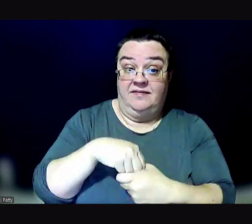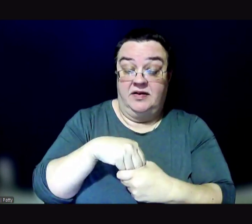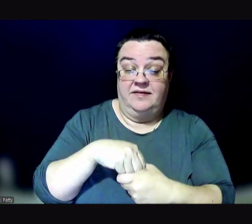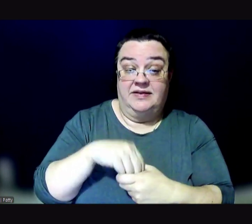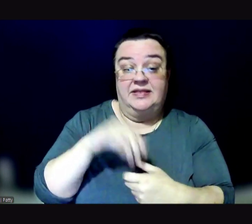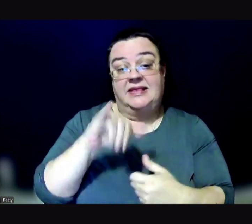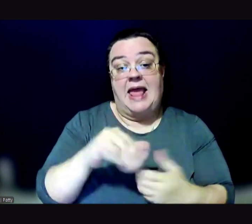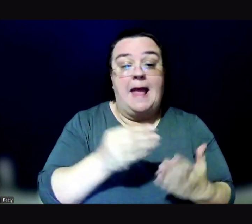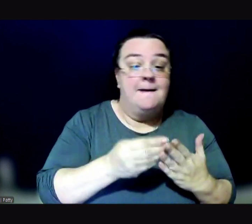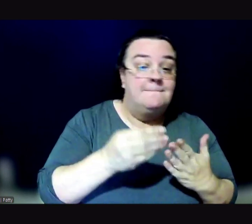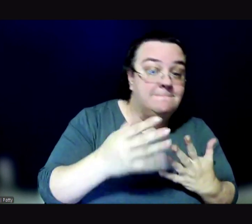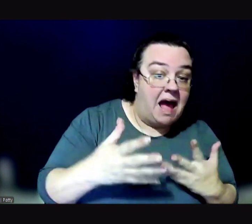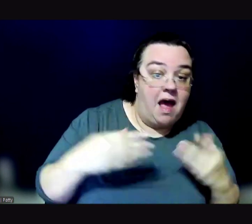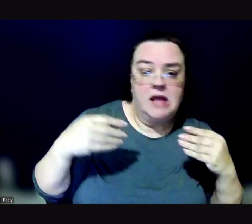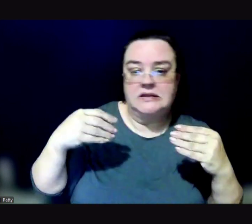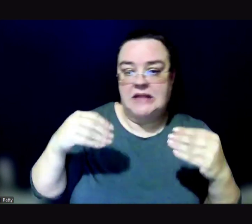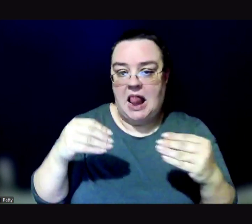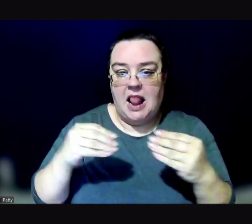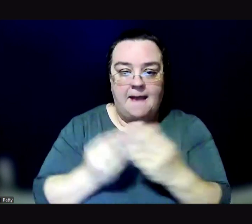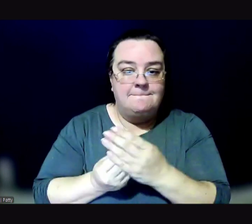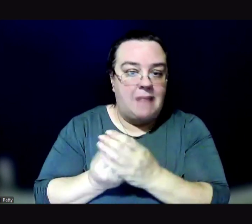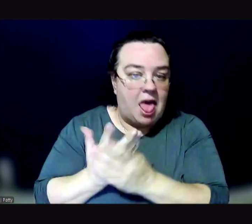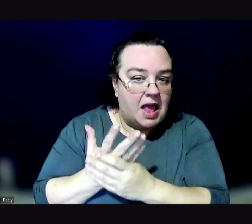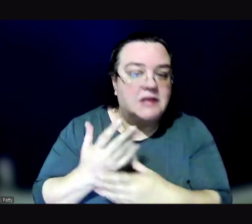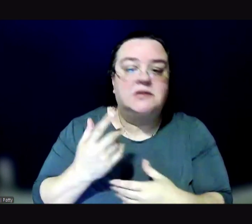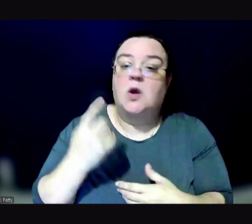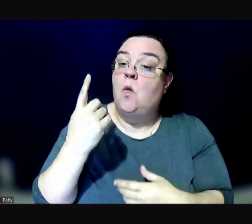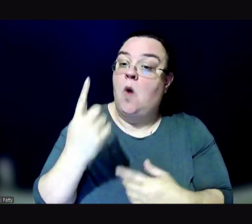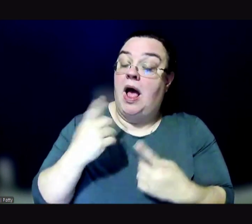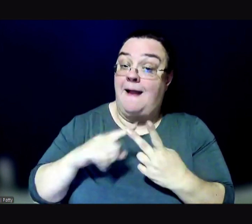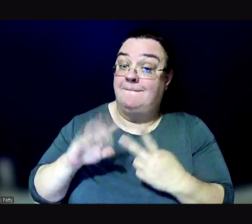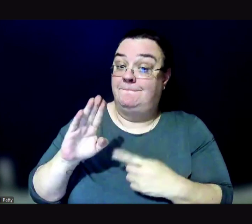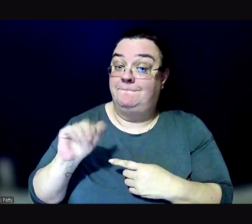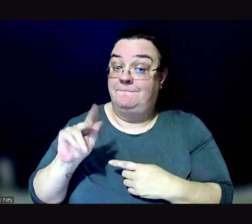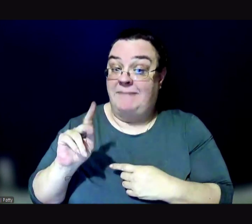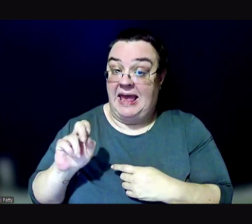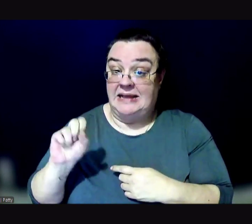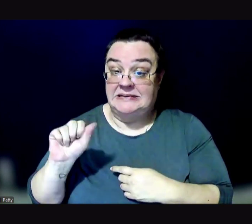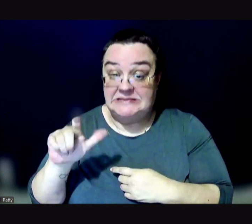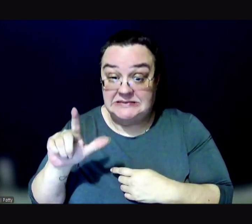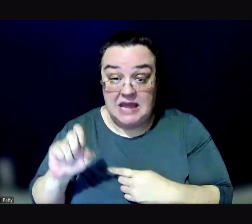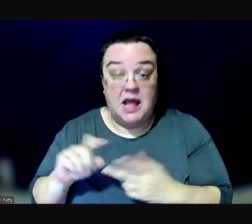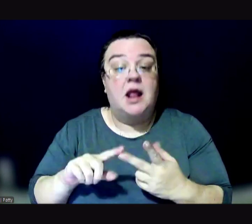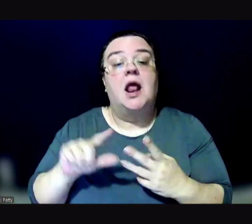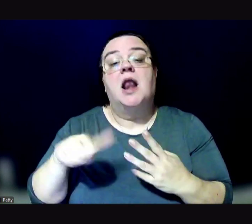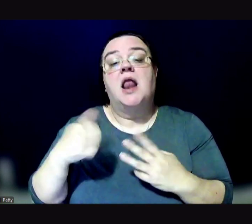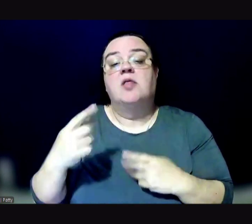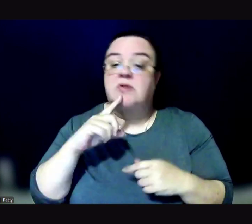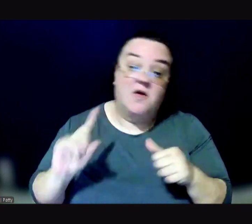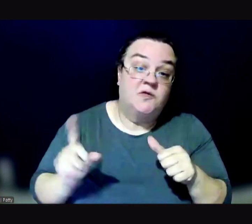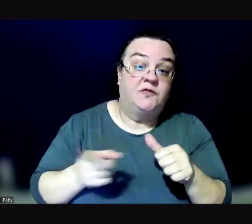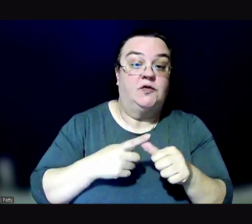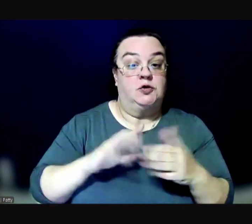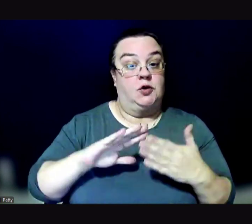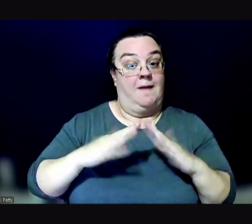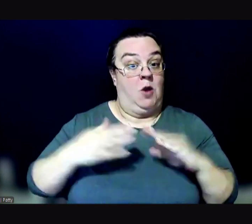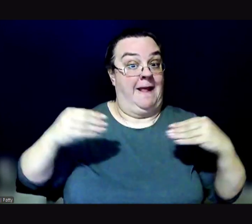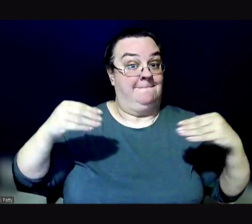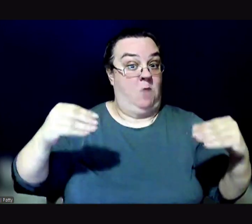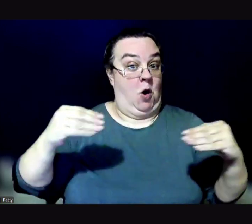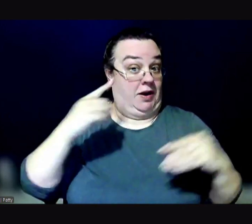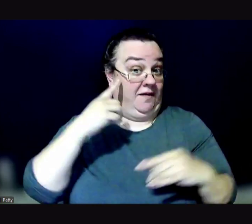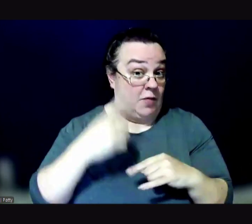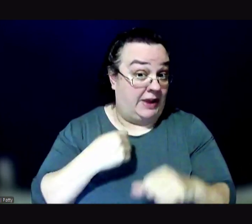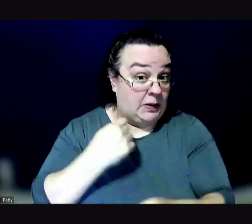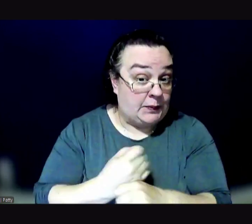selling of plants, one of which is a bake sale, and the other is, of course, the first community market of the year.